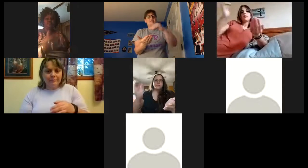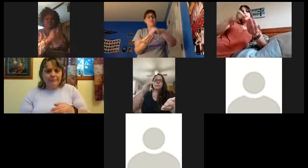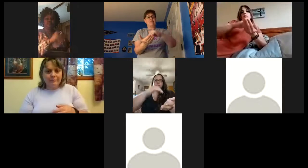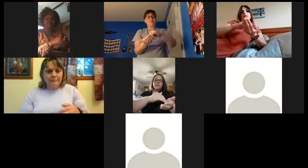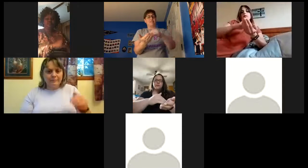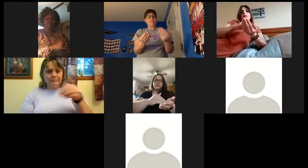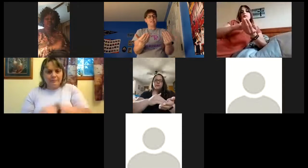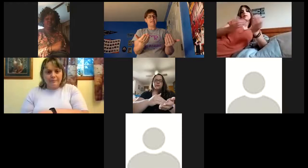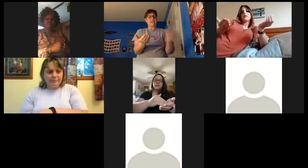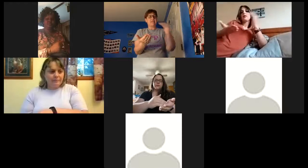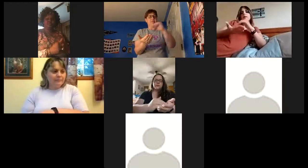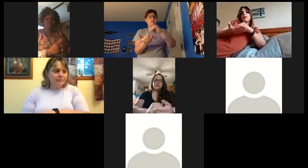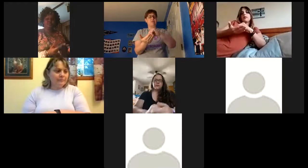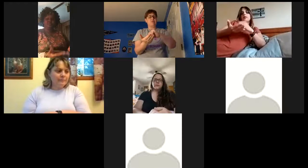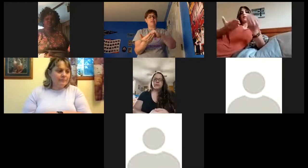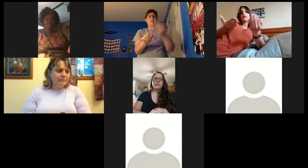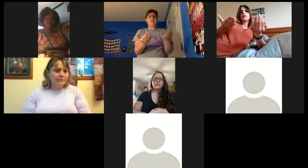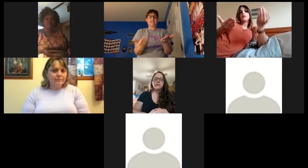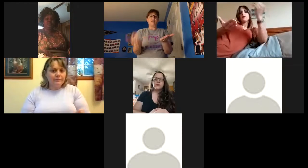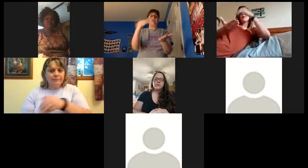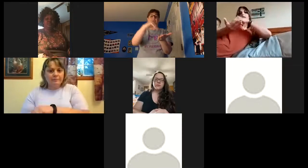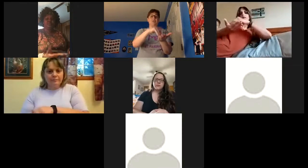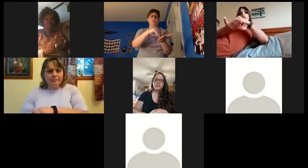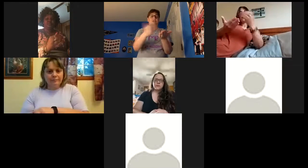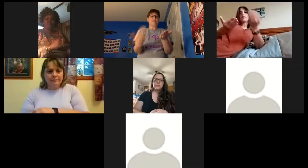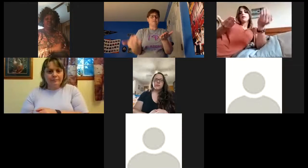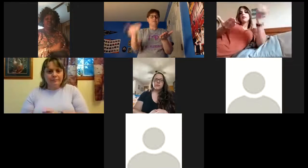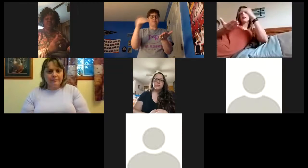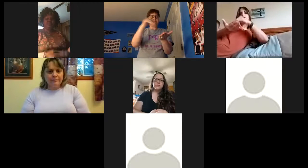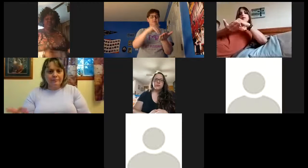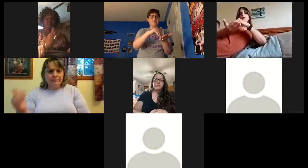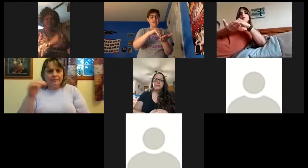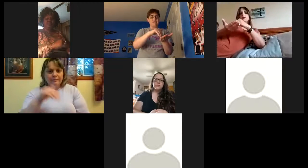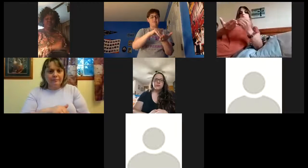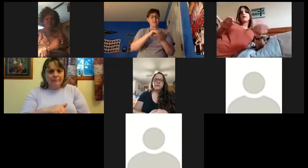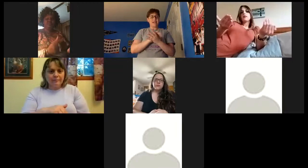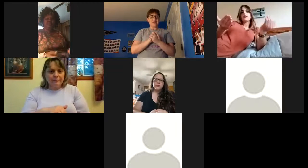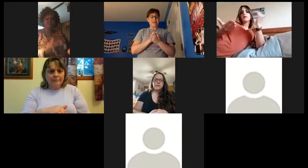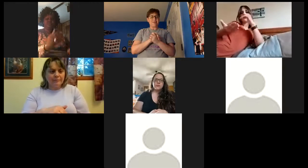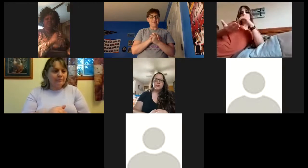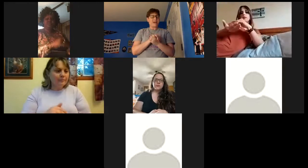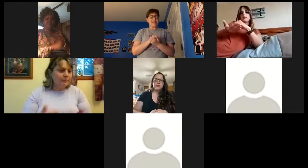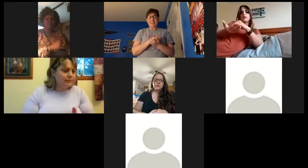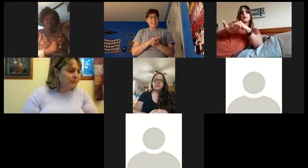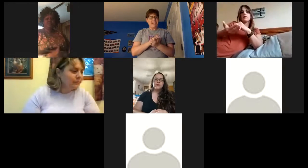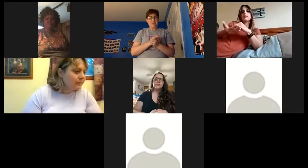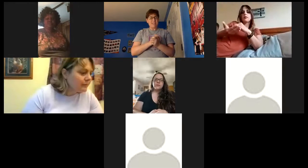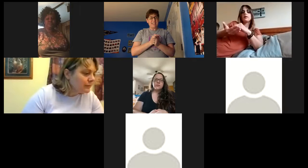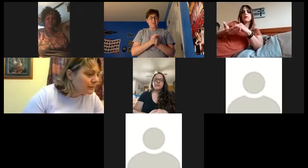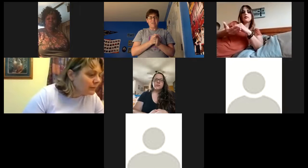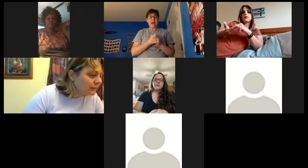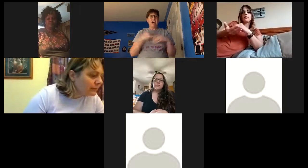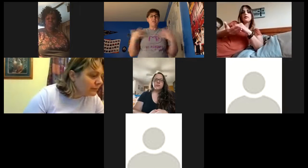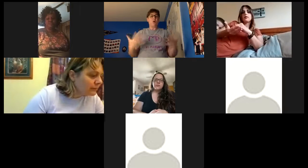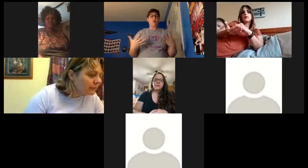hand is the exact same thing, only with your left hand doing the motion. All right, everyone got that one? Like I said, I would